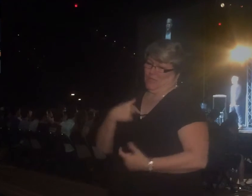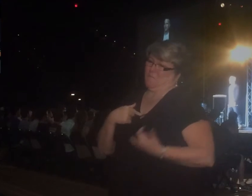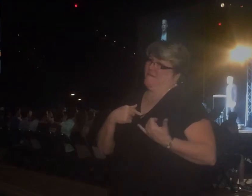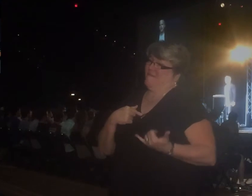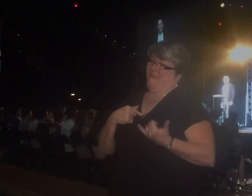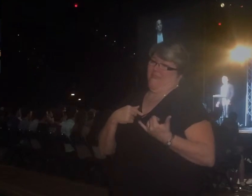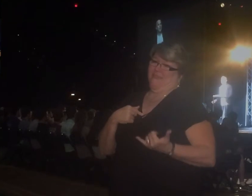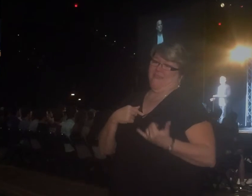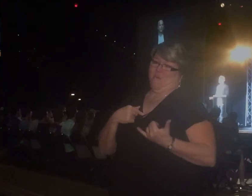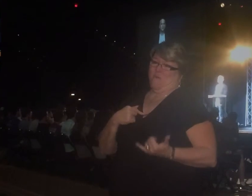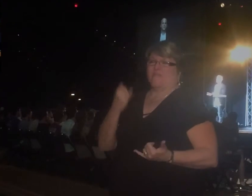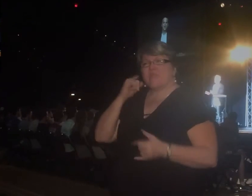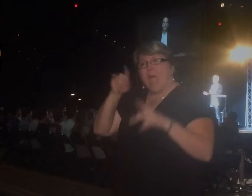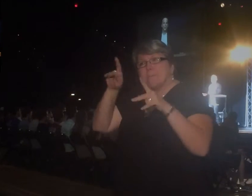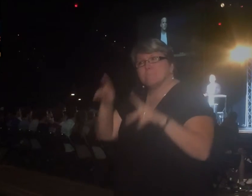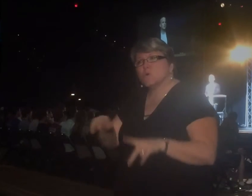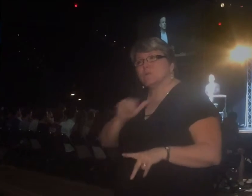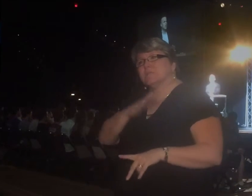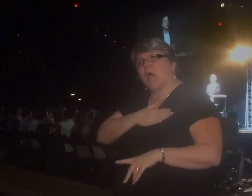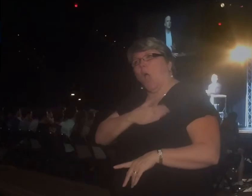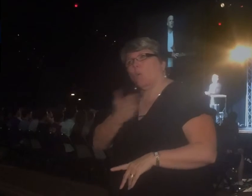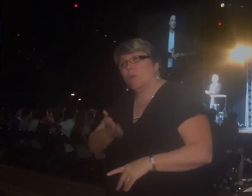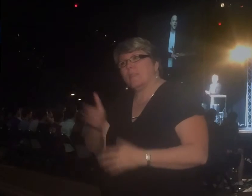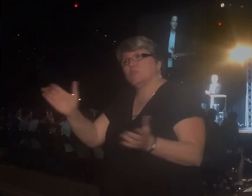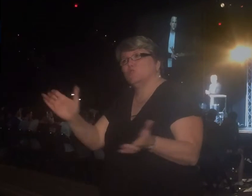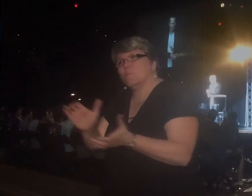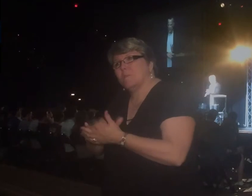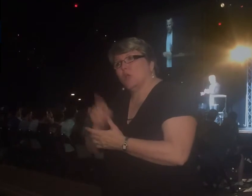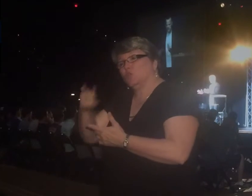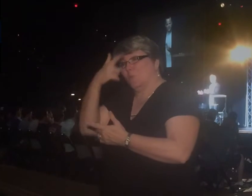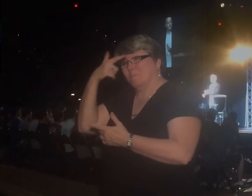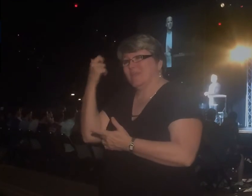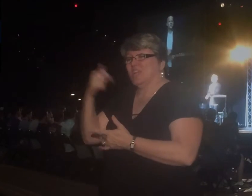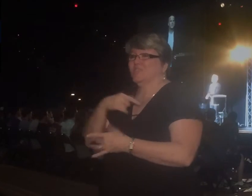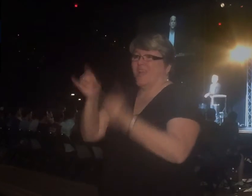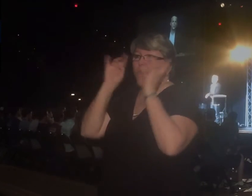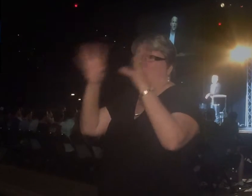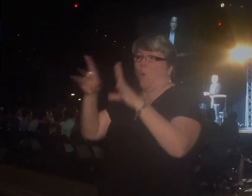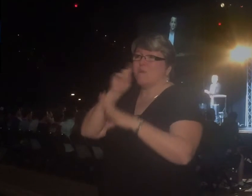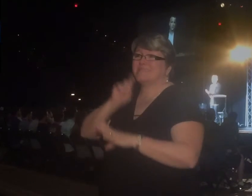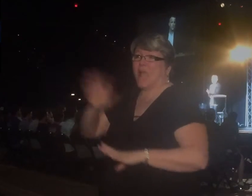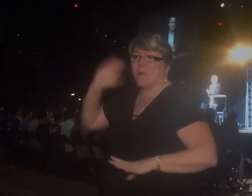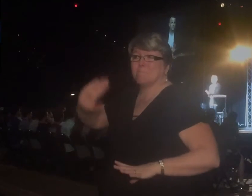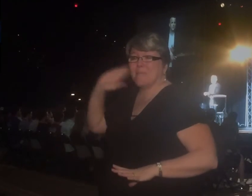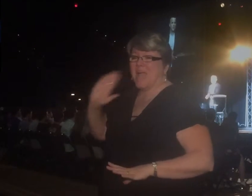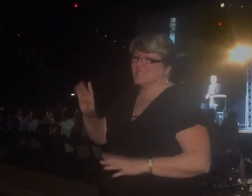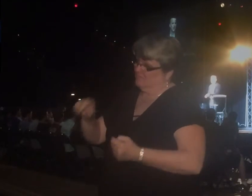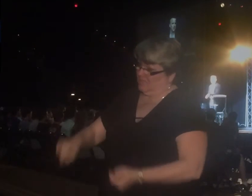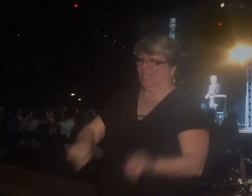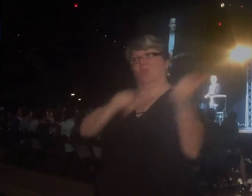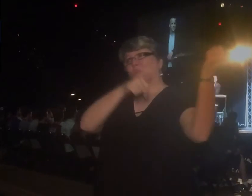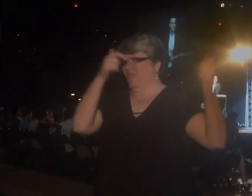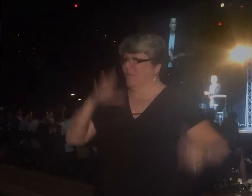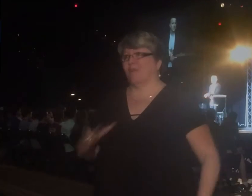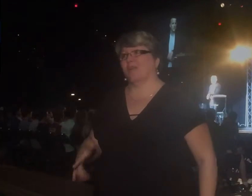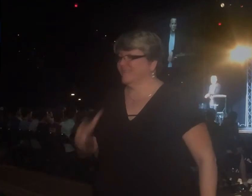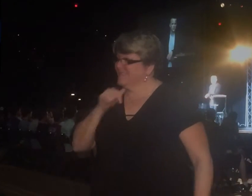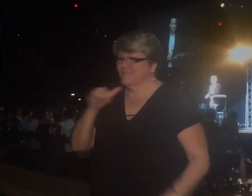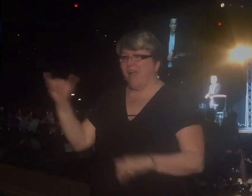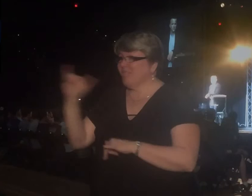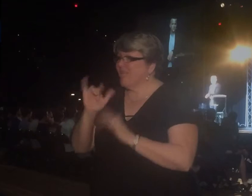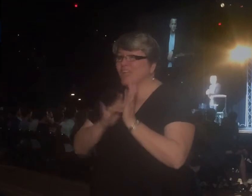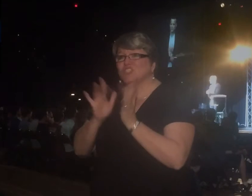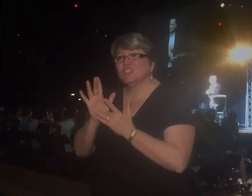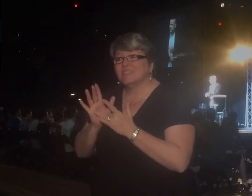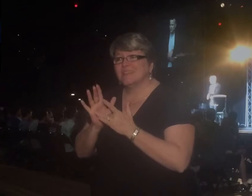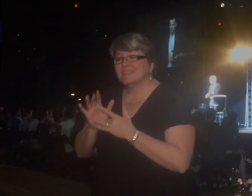person isn't even going to be interested in me. If that person's not willing to marry you because you've had a devastating sexual past, good riddance